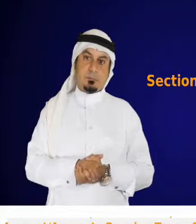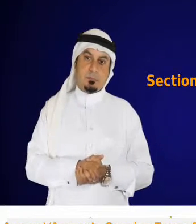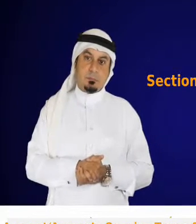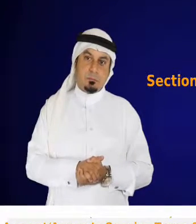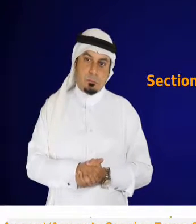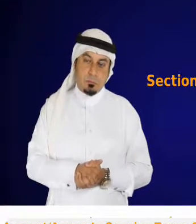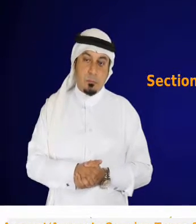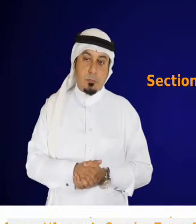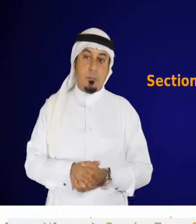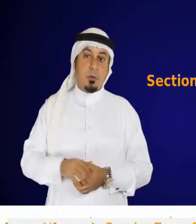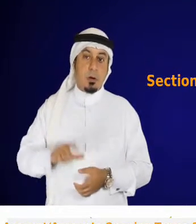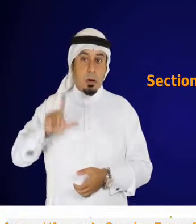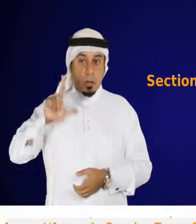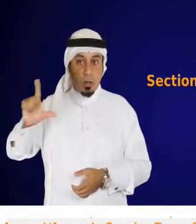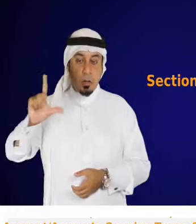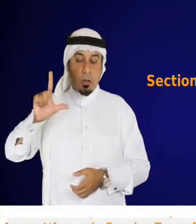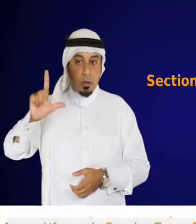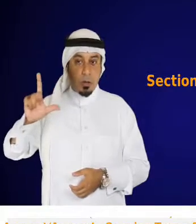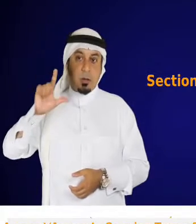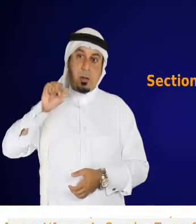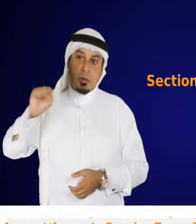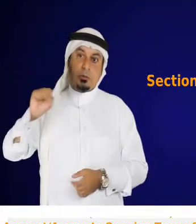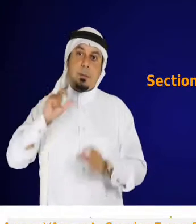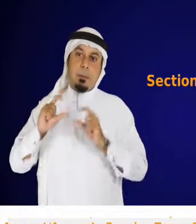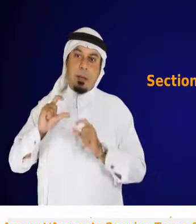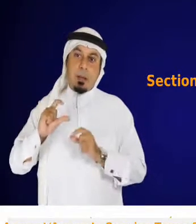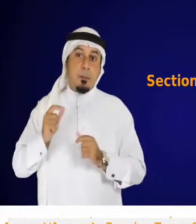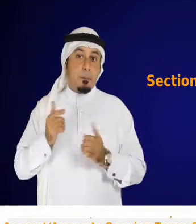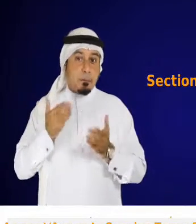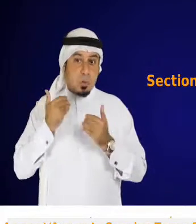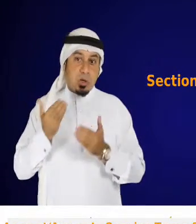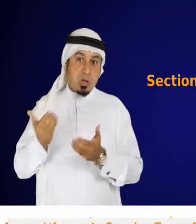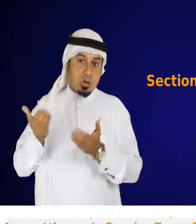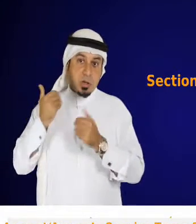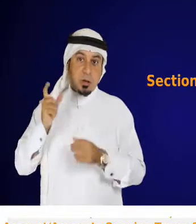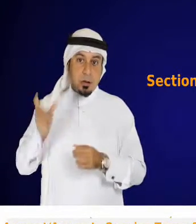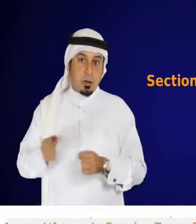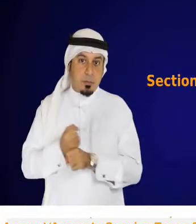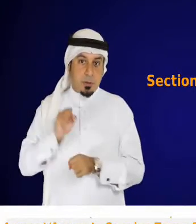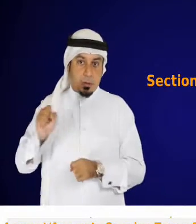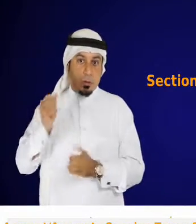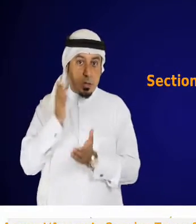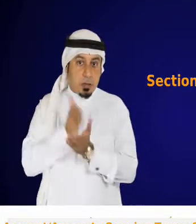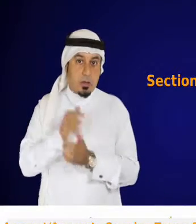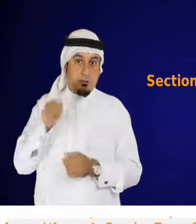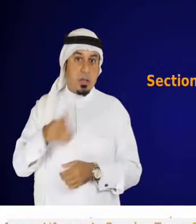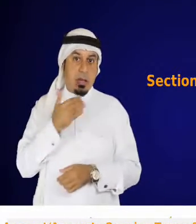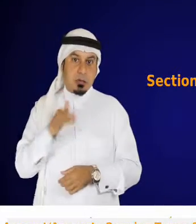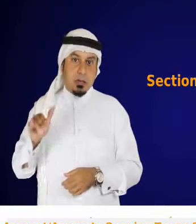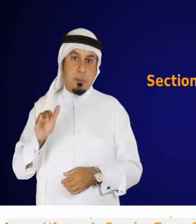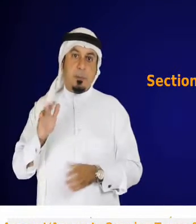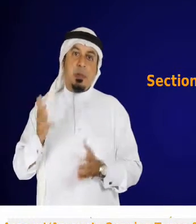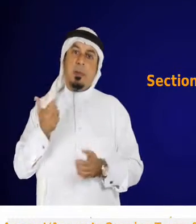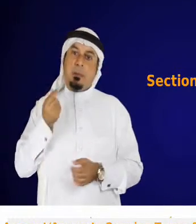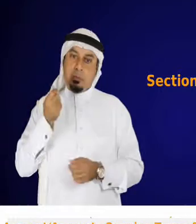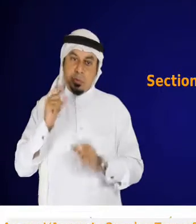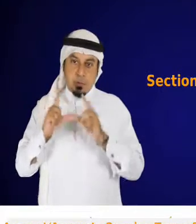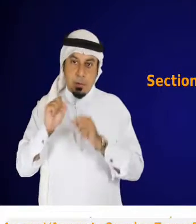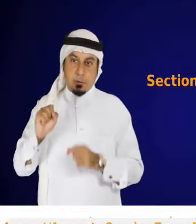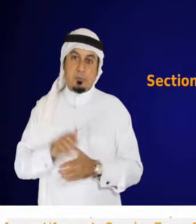'32. The bank has the right, without notifying the customer, to debit any expenses or charges or commissions against